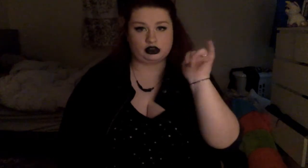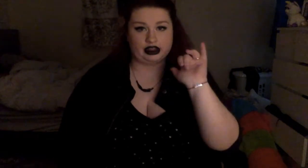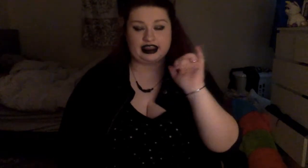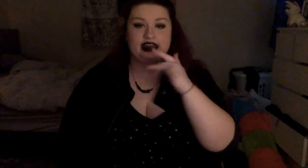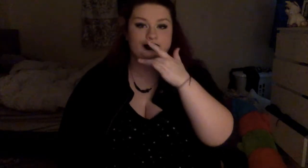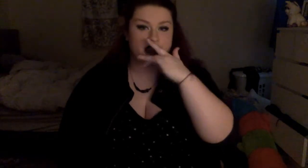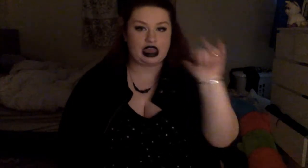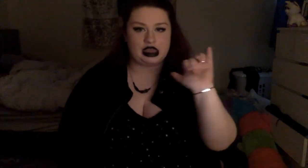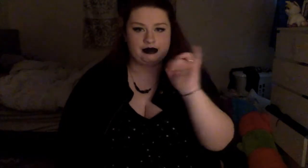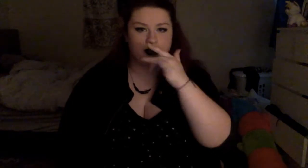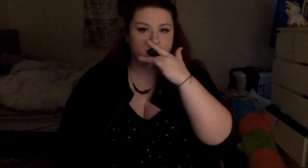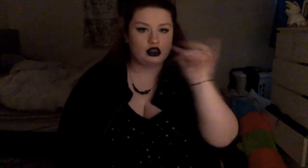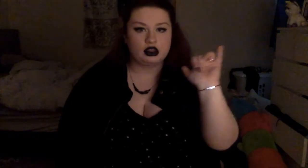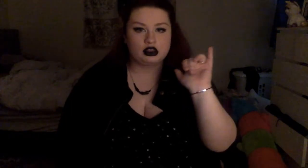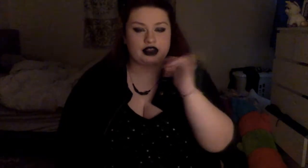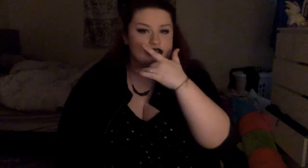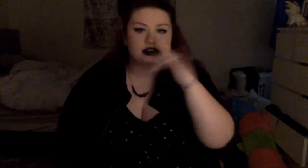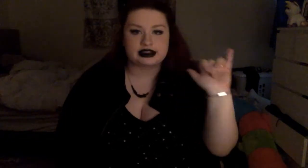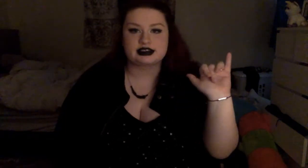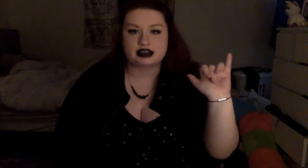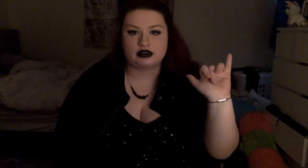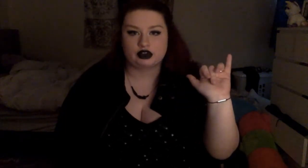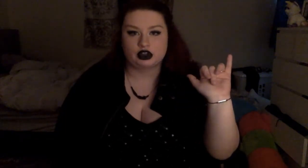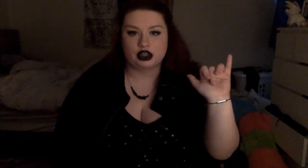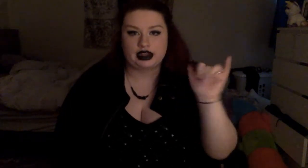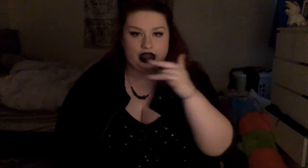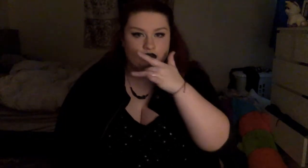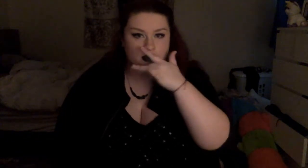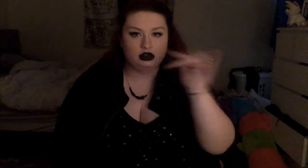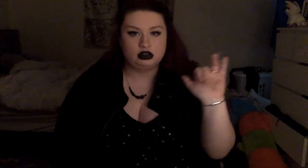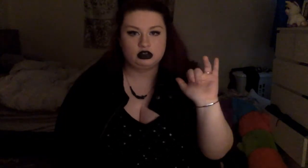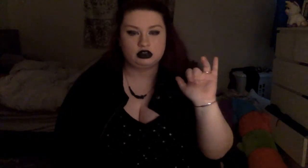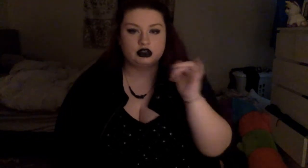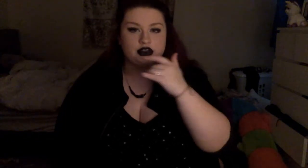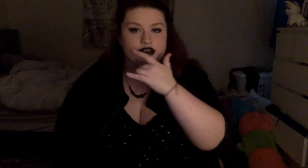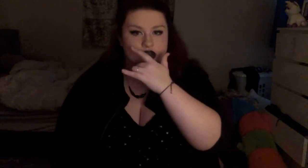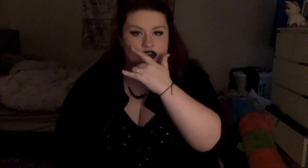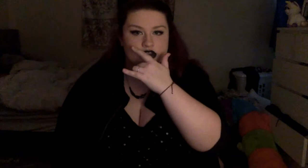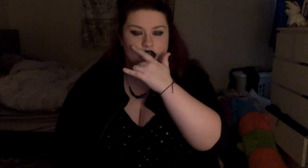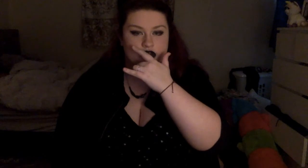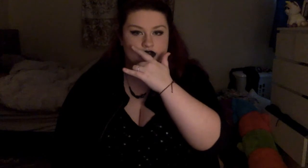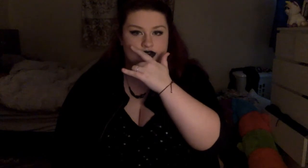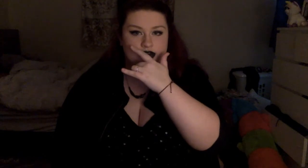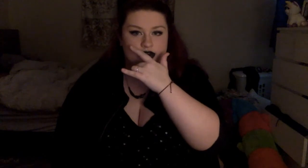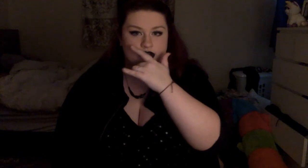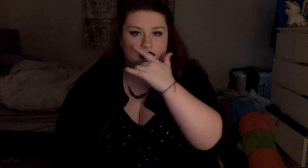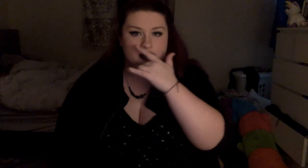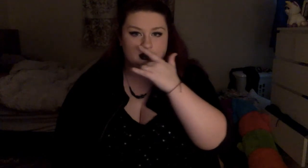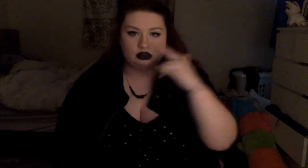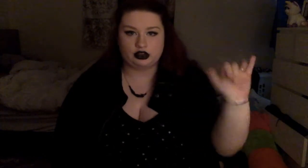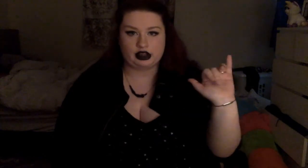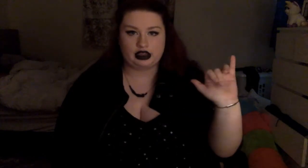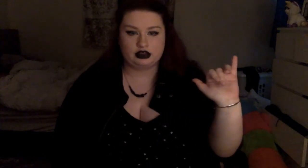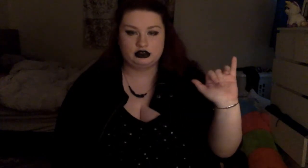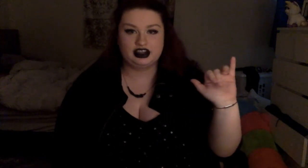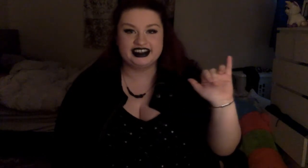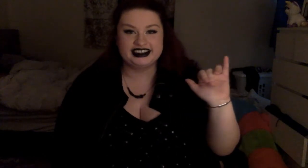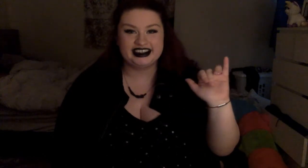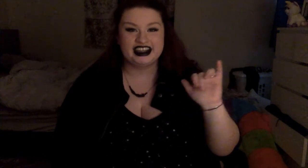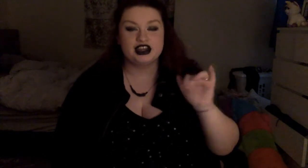like, and it became, that's the sign for look like now. Starts at the nose, look like.